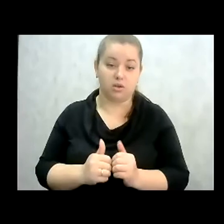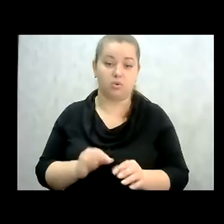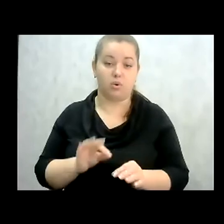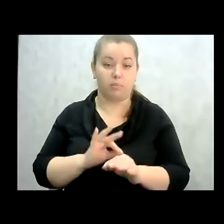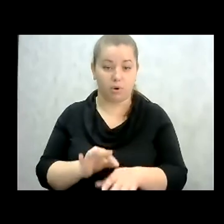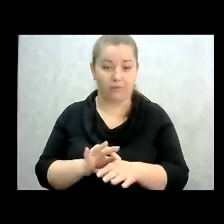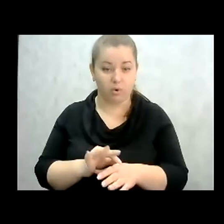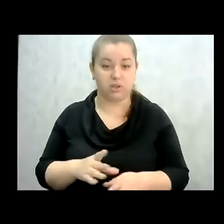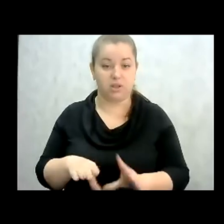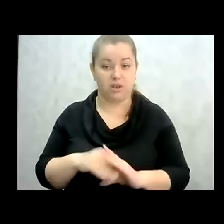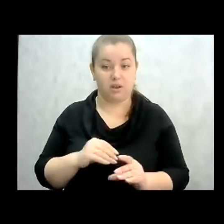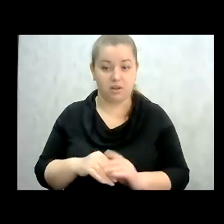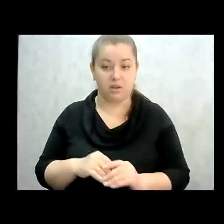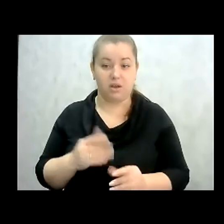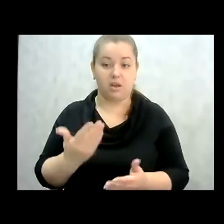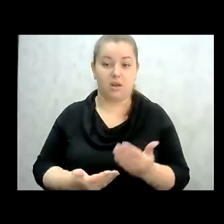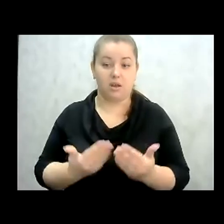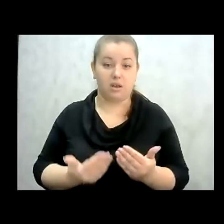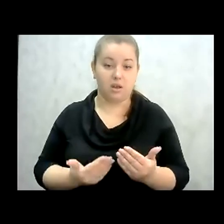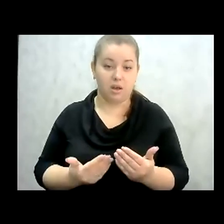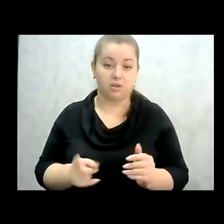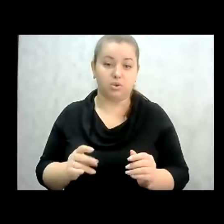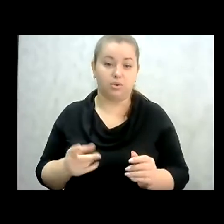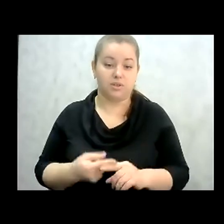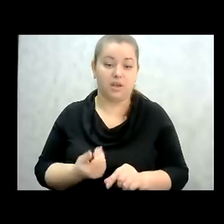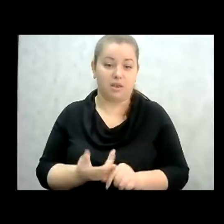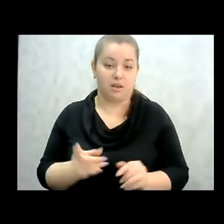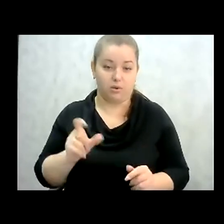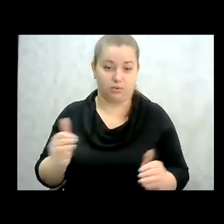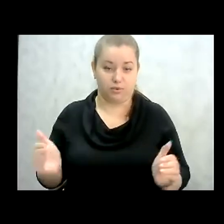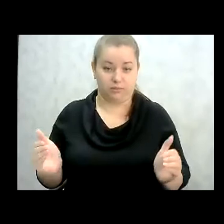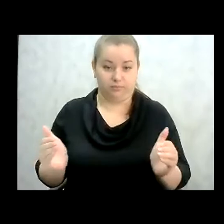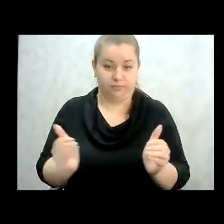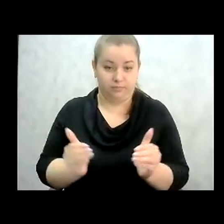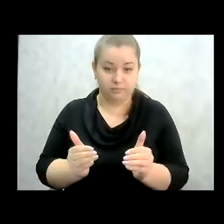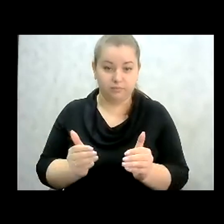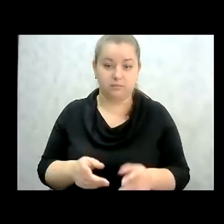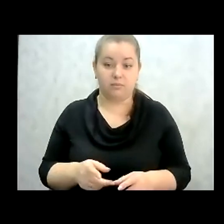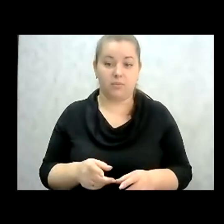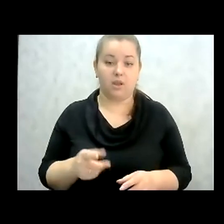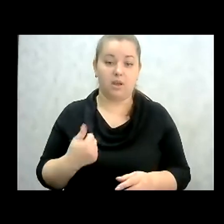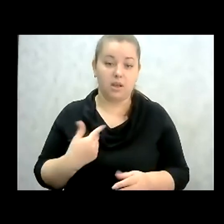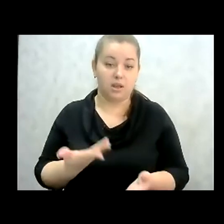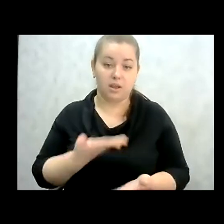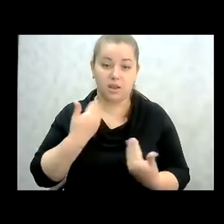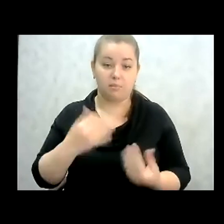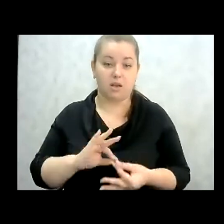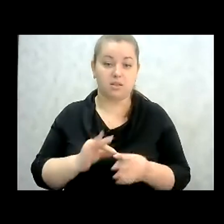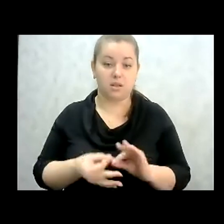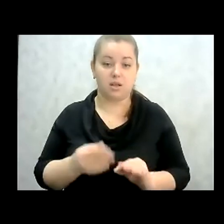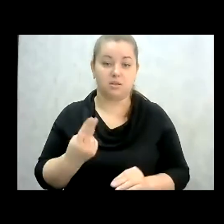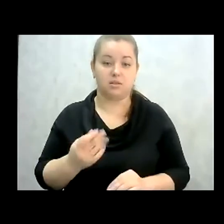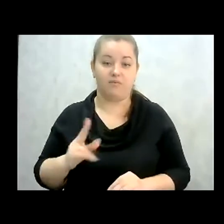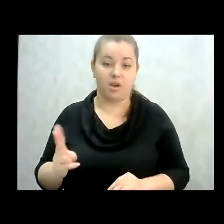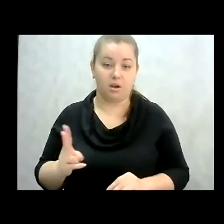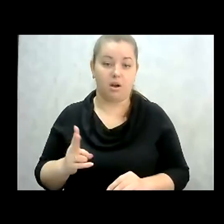very small. So we all have to think again about how frequently to conduct